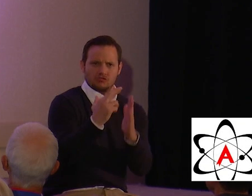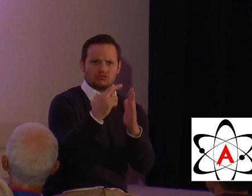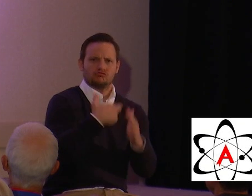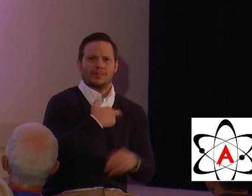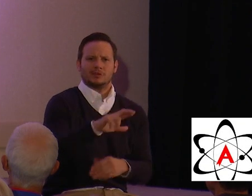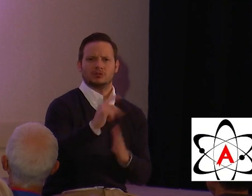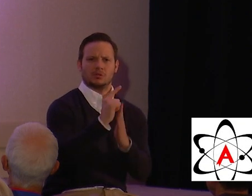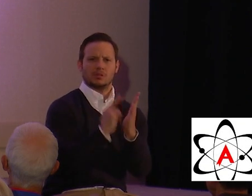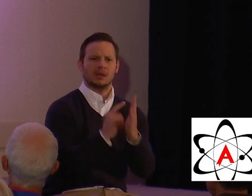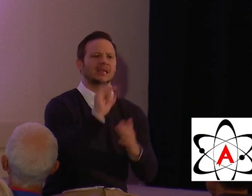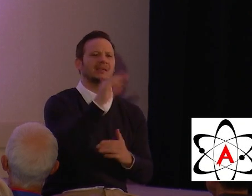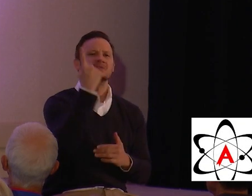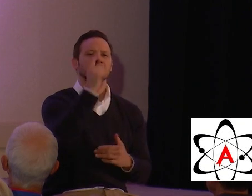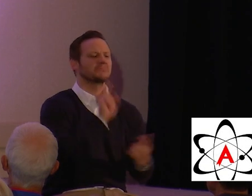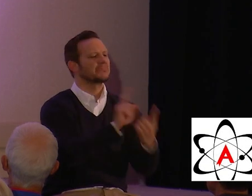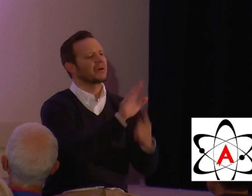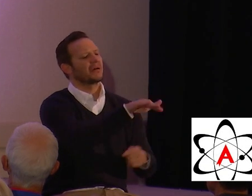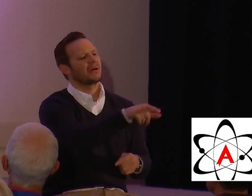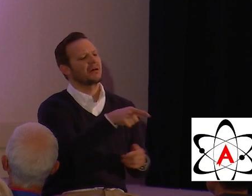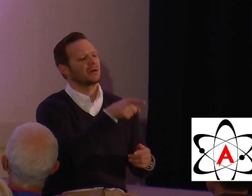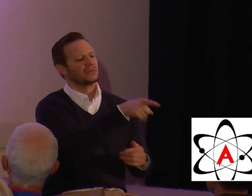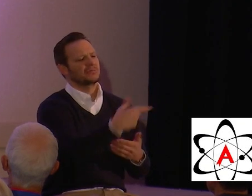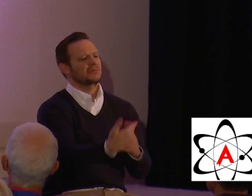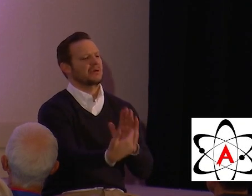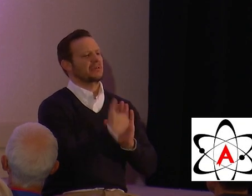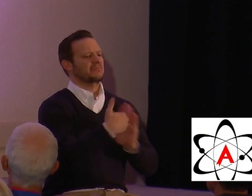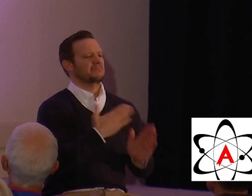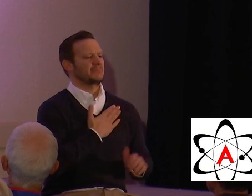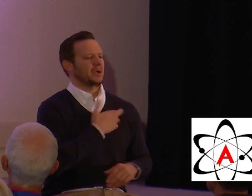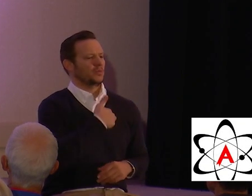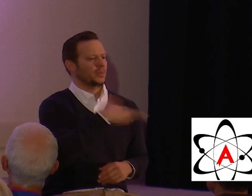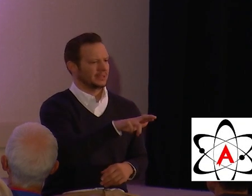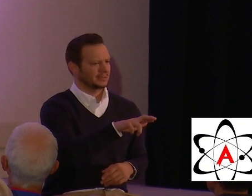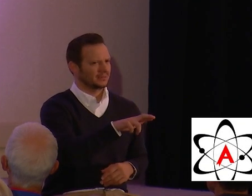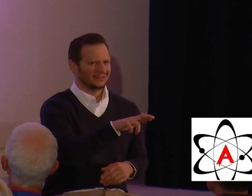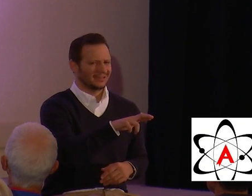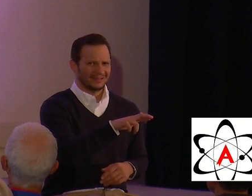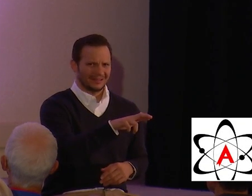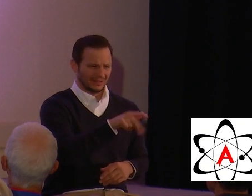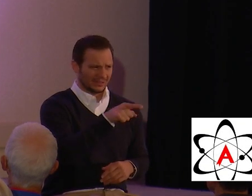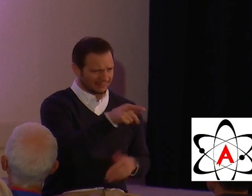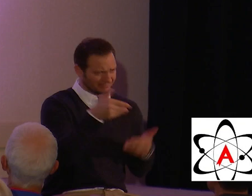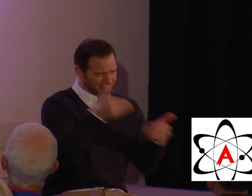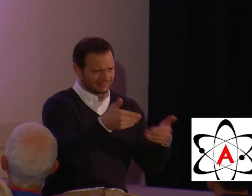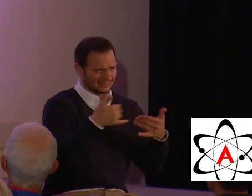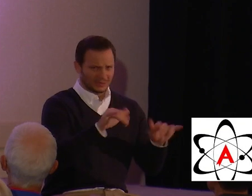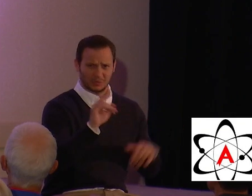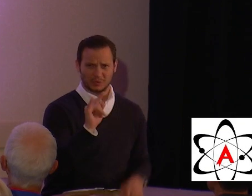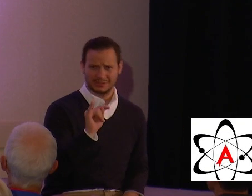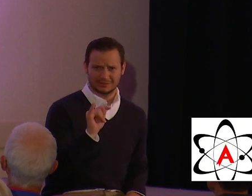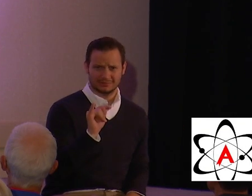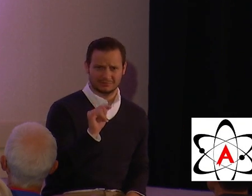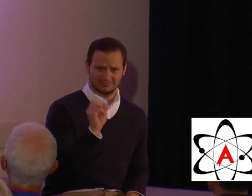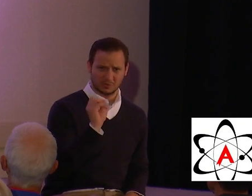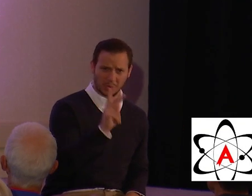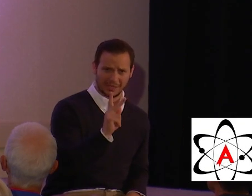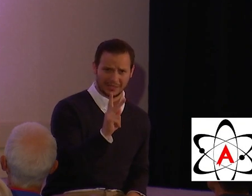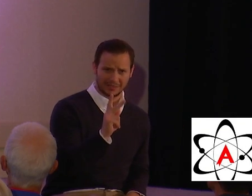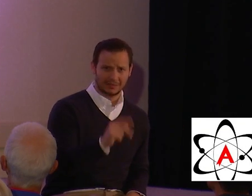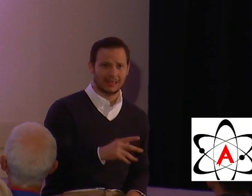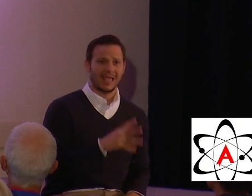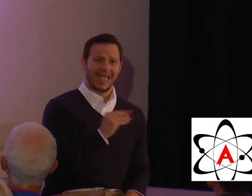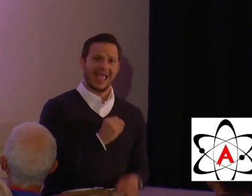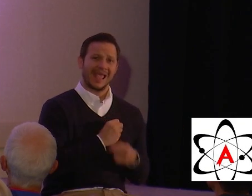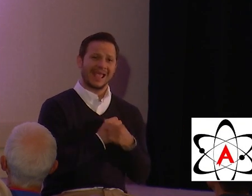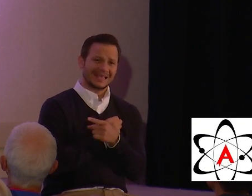hey, it's against my religion for you to do that, you still can do that. It's okay. And in fact, he is kind